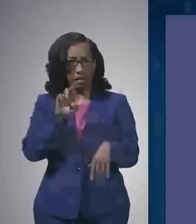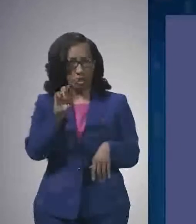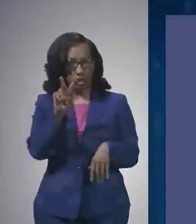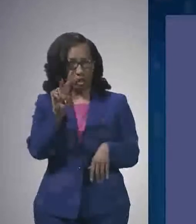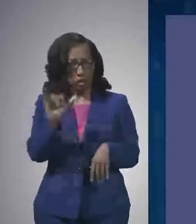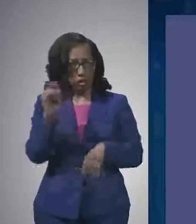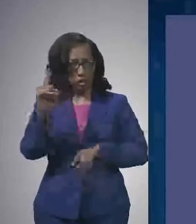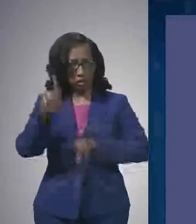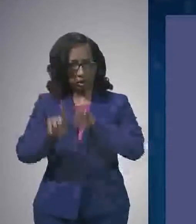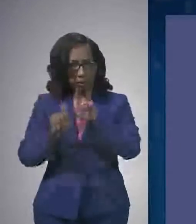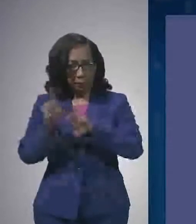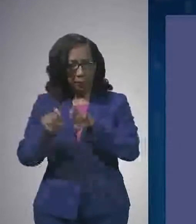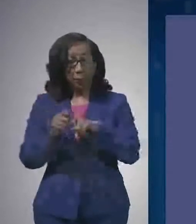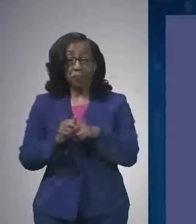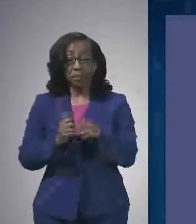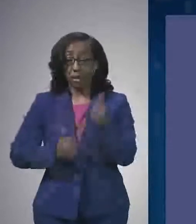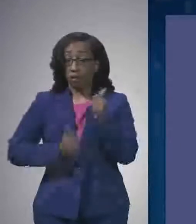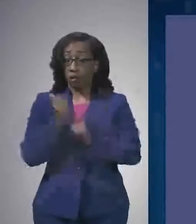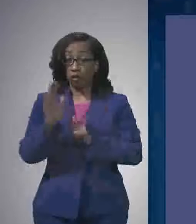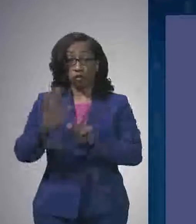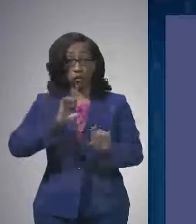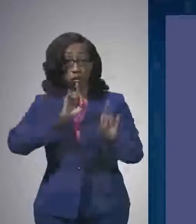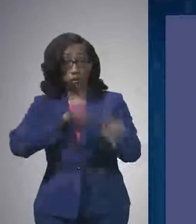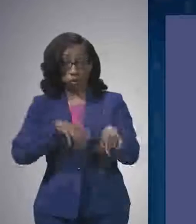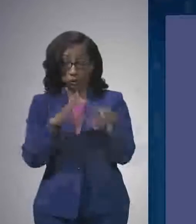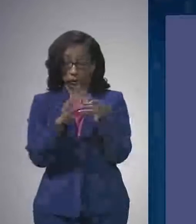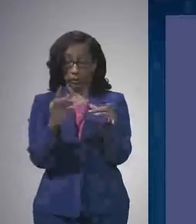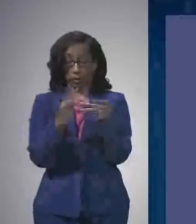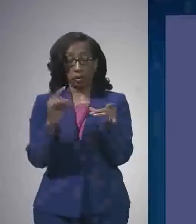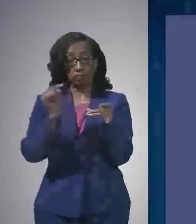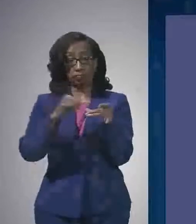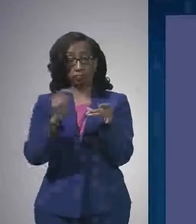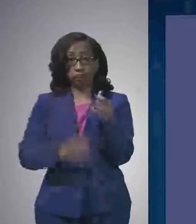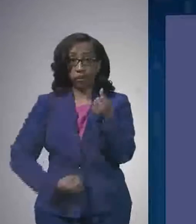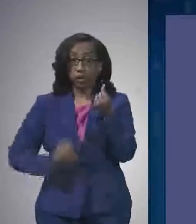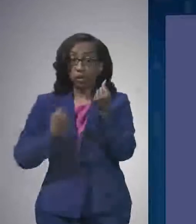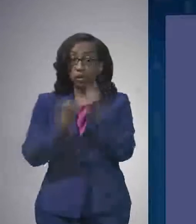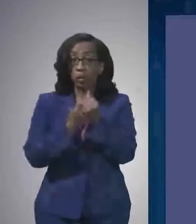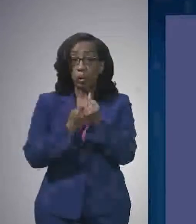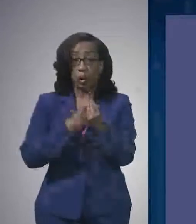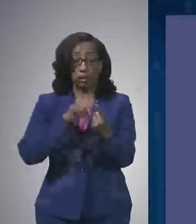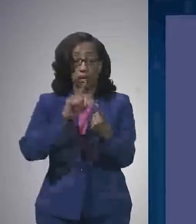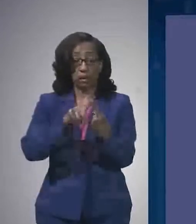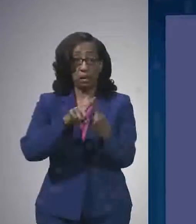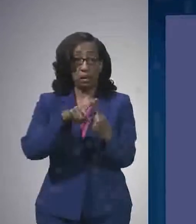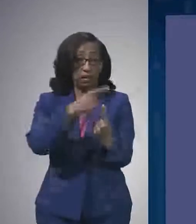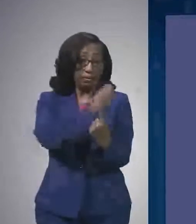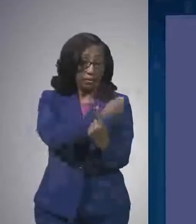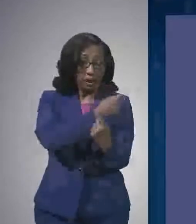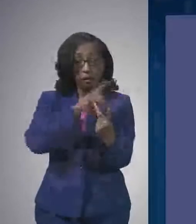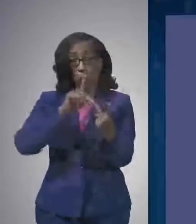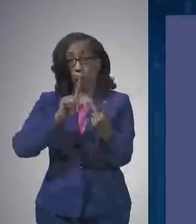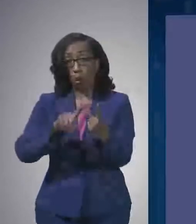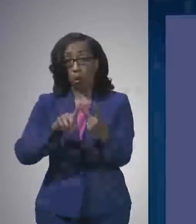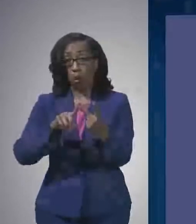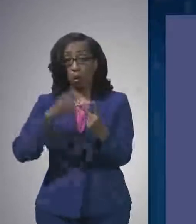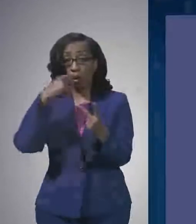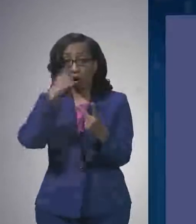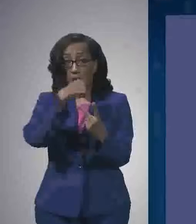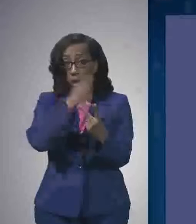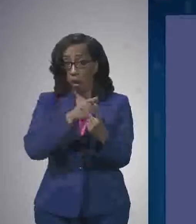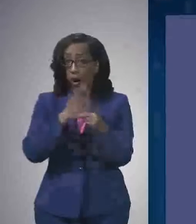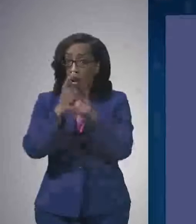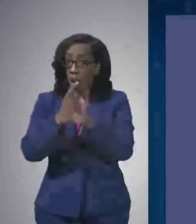of the responses supported a vax or regularly testing approach. So some of